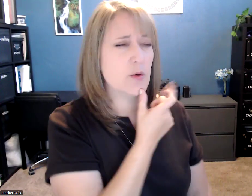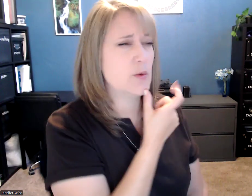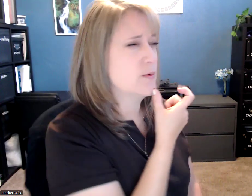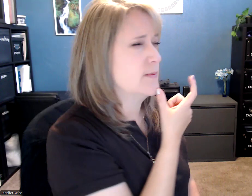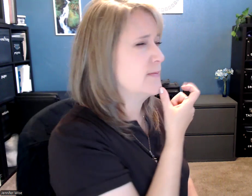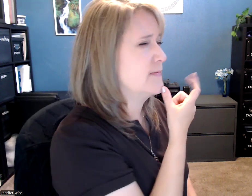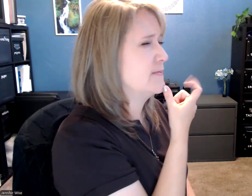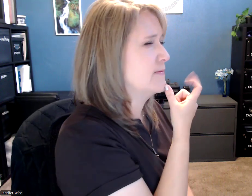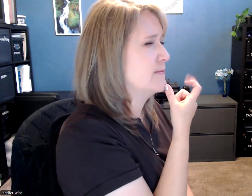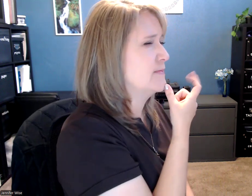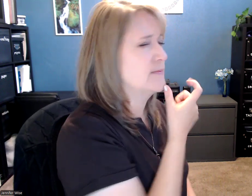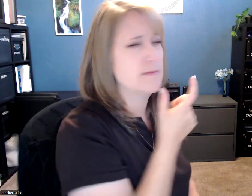Who.